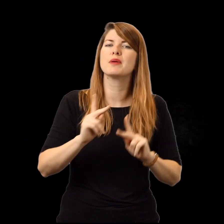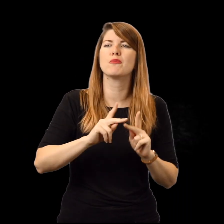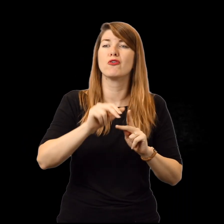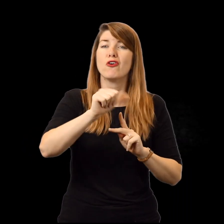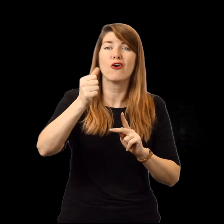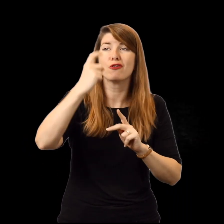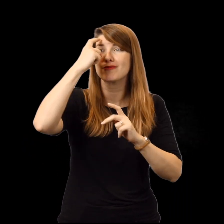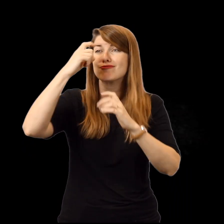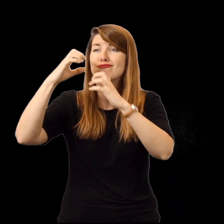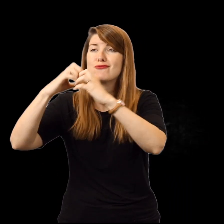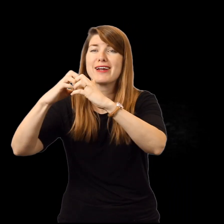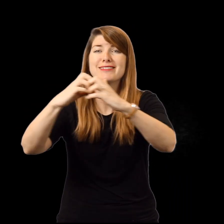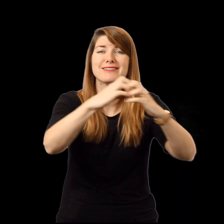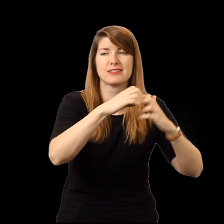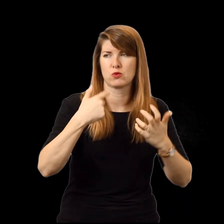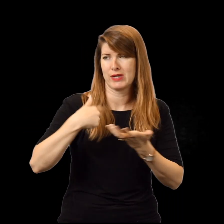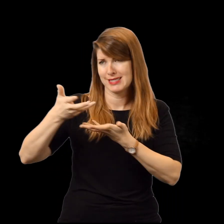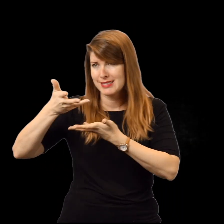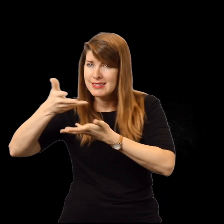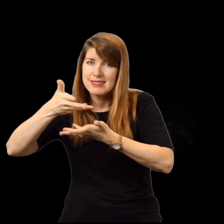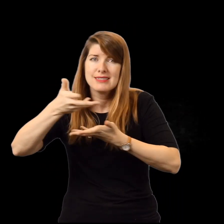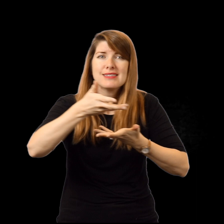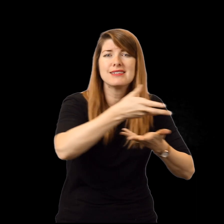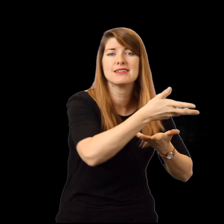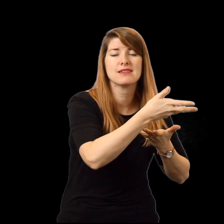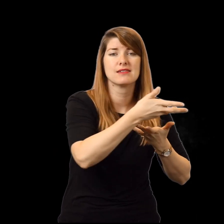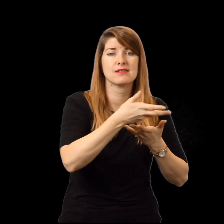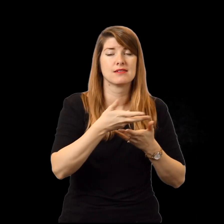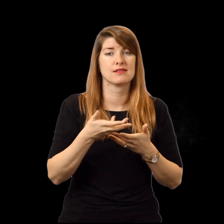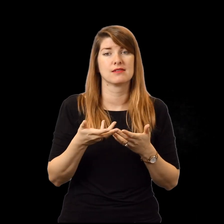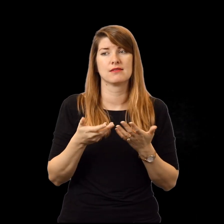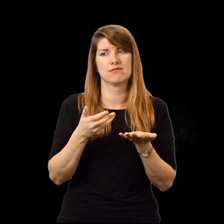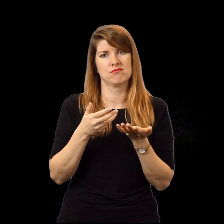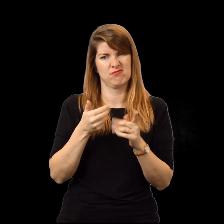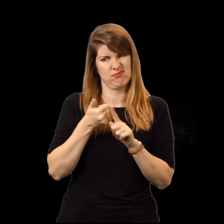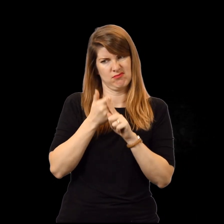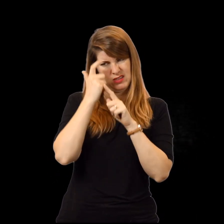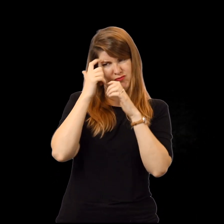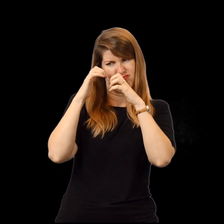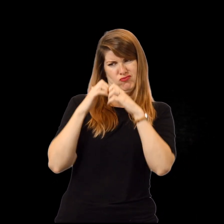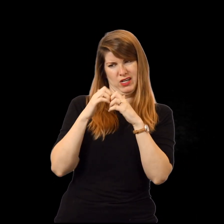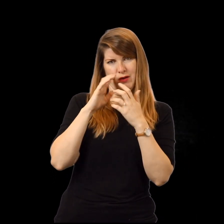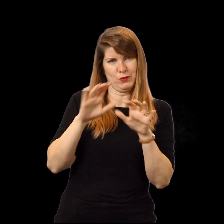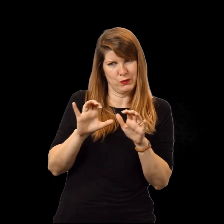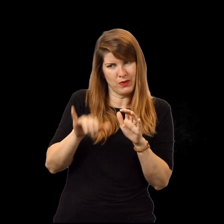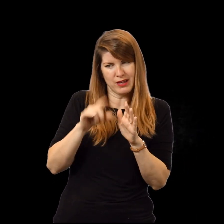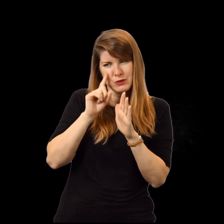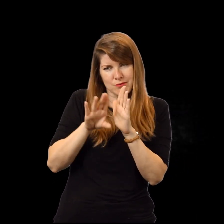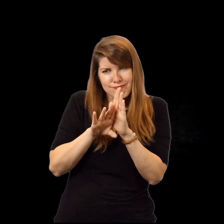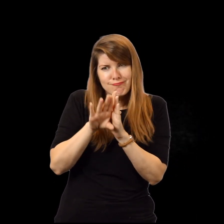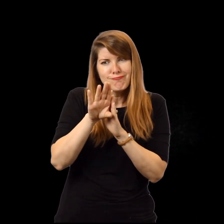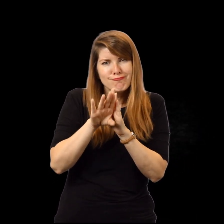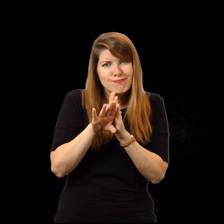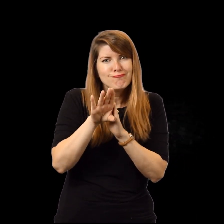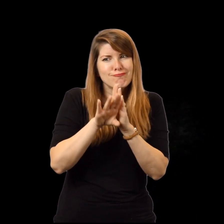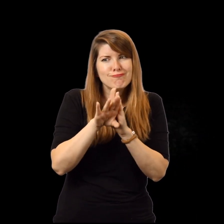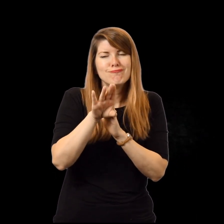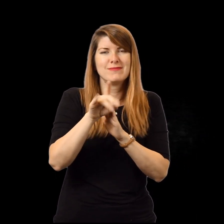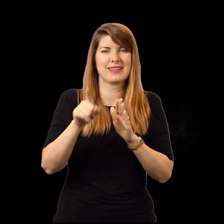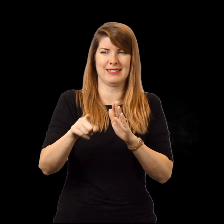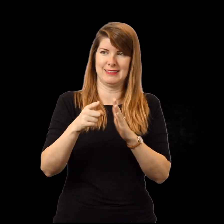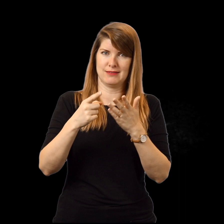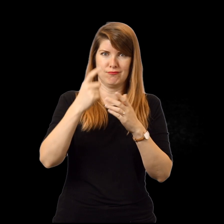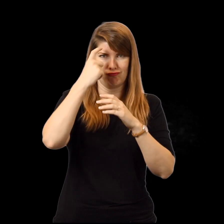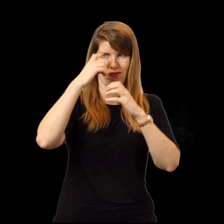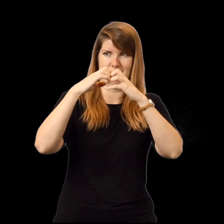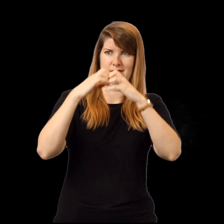with other people, with other brains. And it engages with other people in order to shape this young